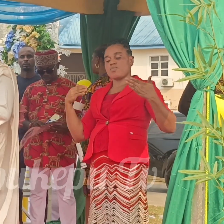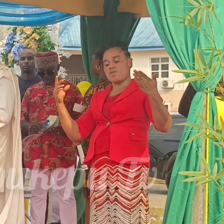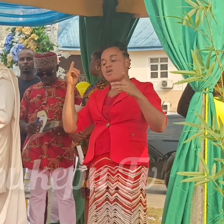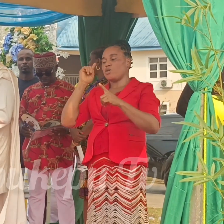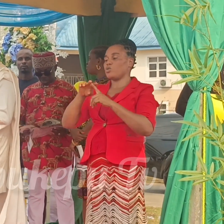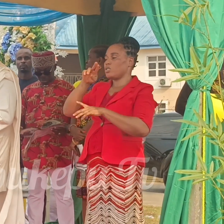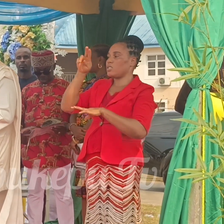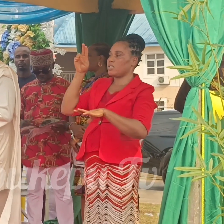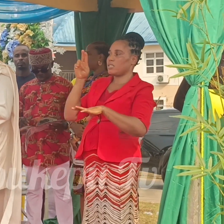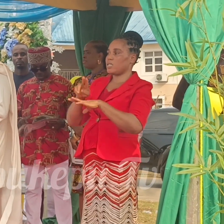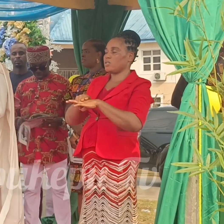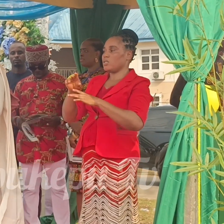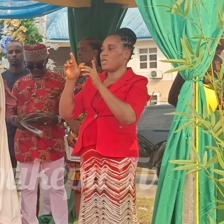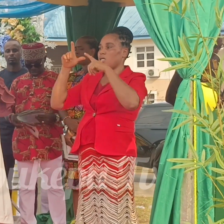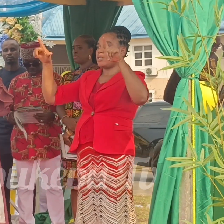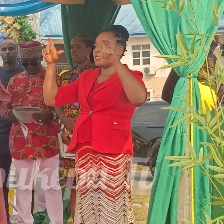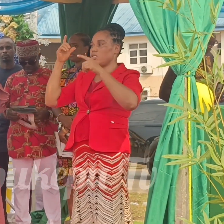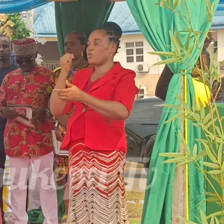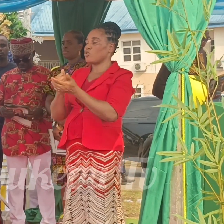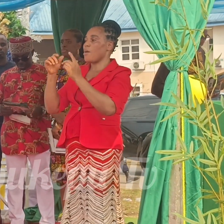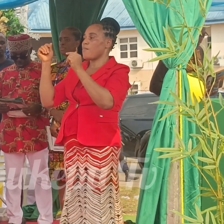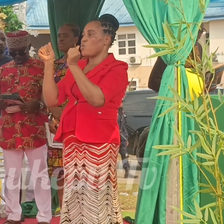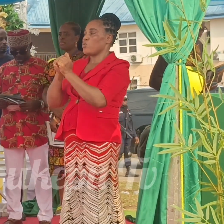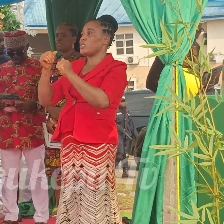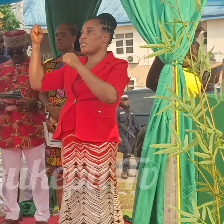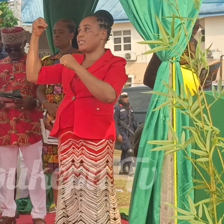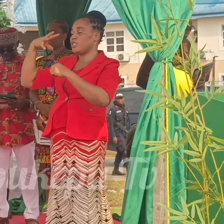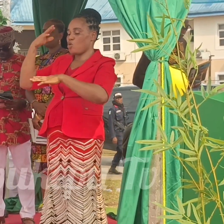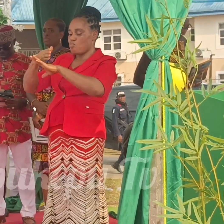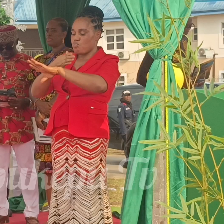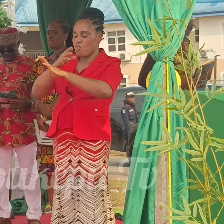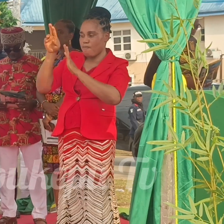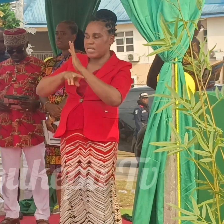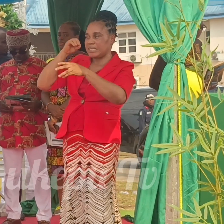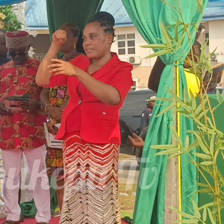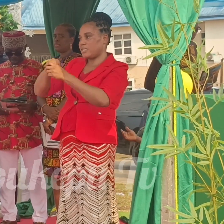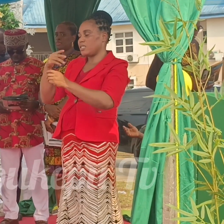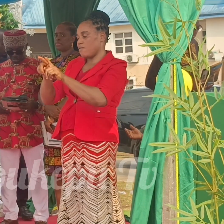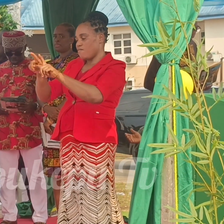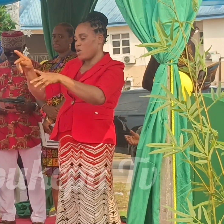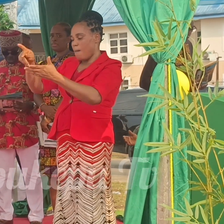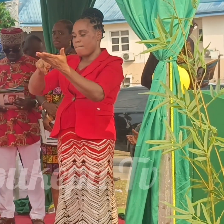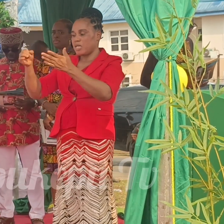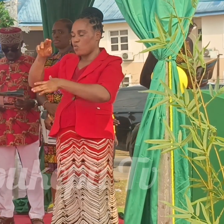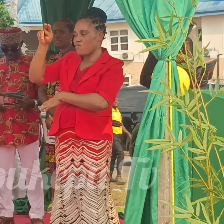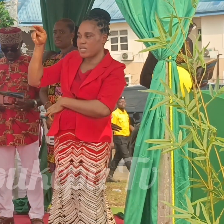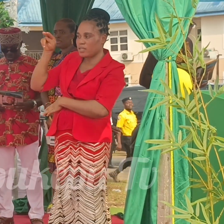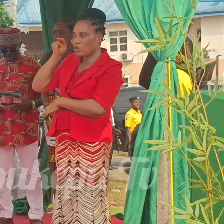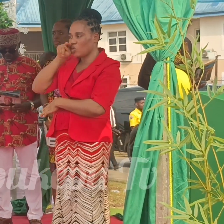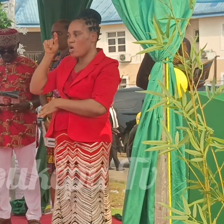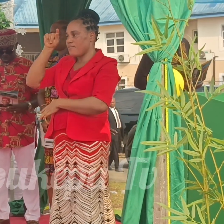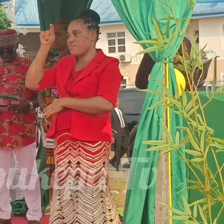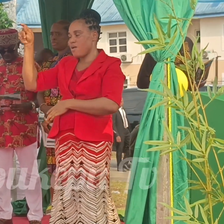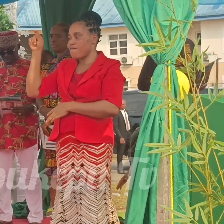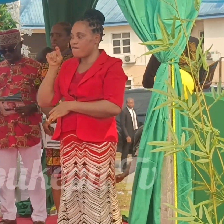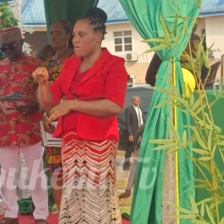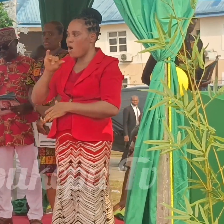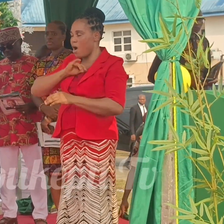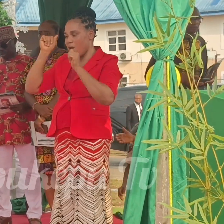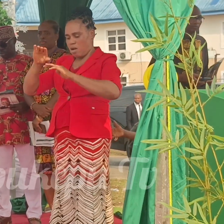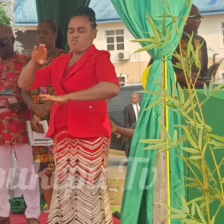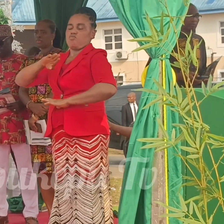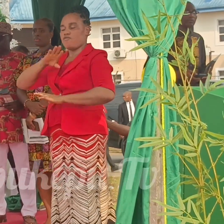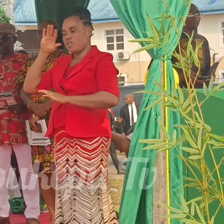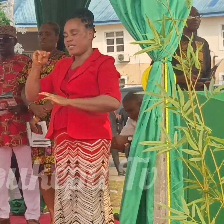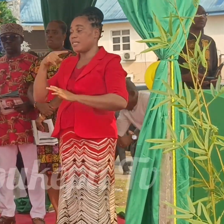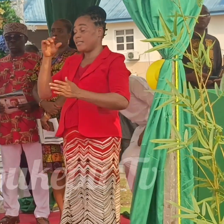the national grid, thus helping with electricity improvement in the various parts of Nigeria. Therefore, I can confidently